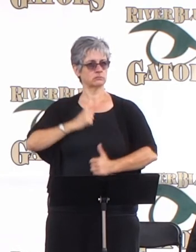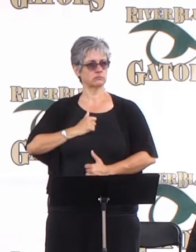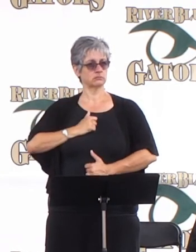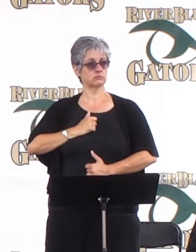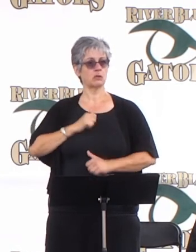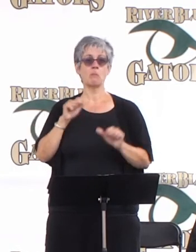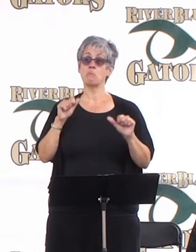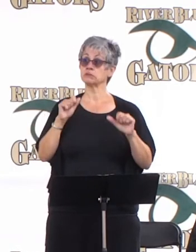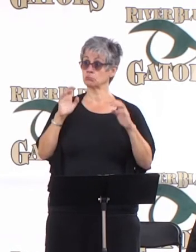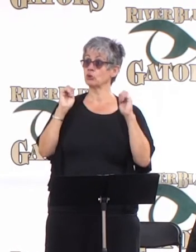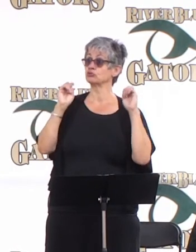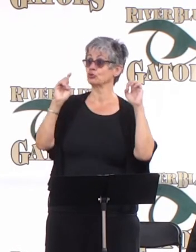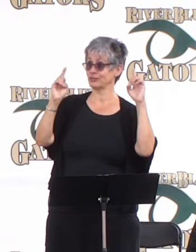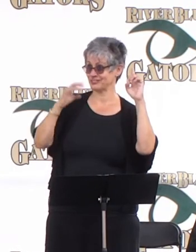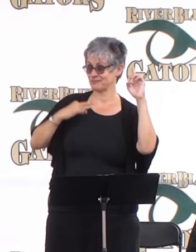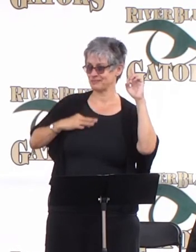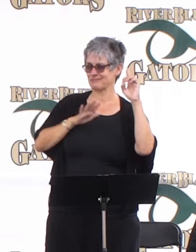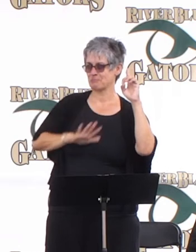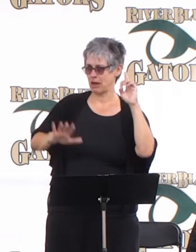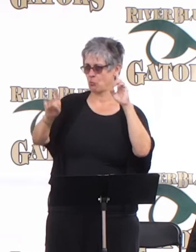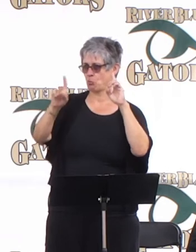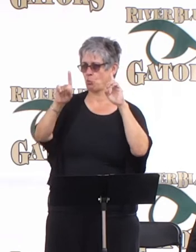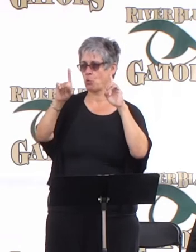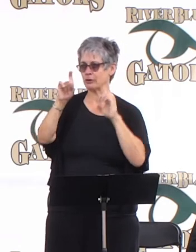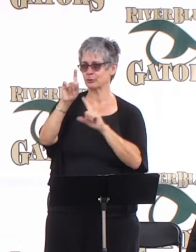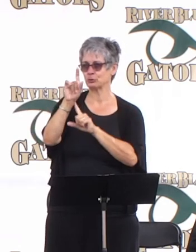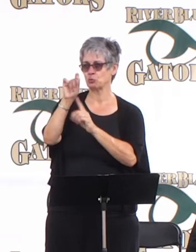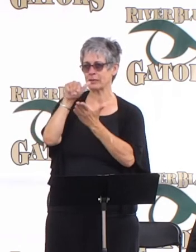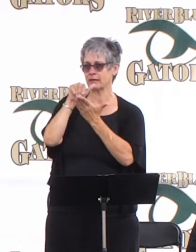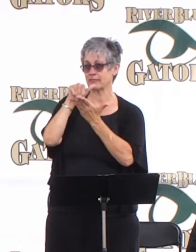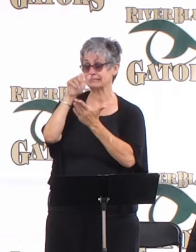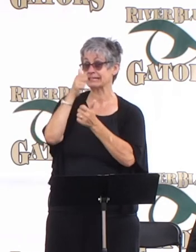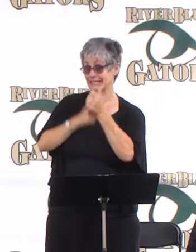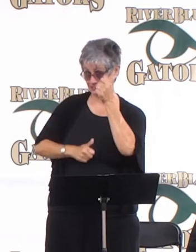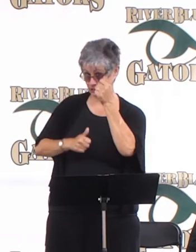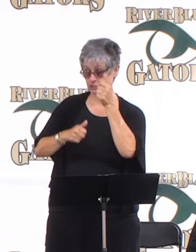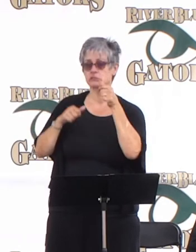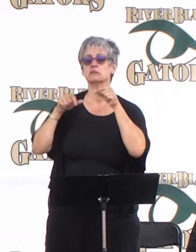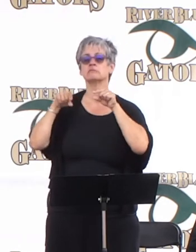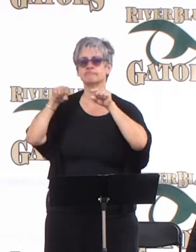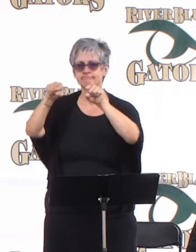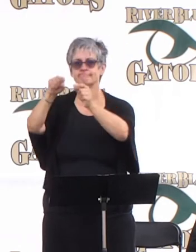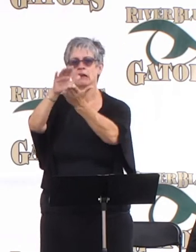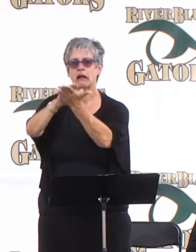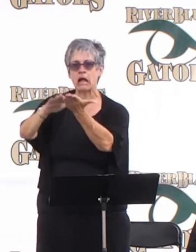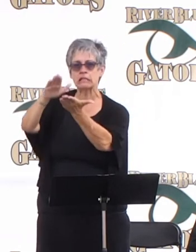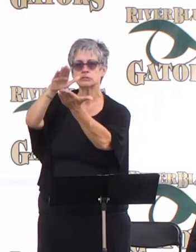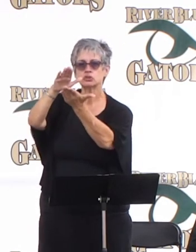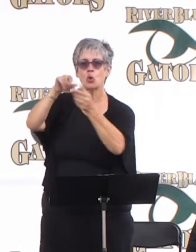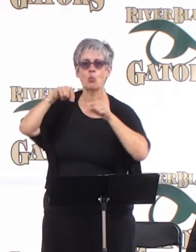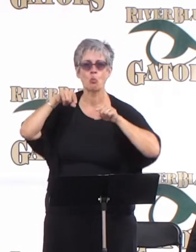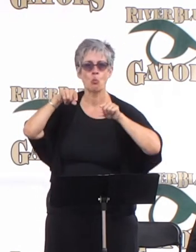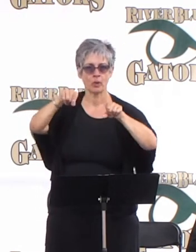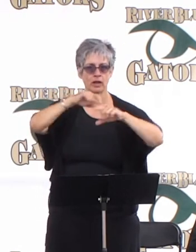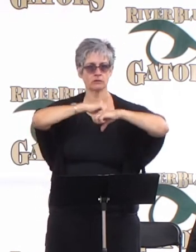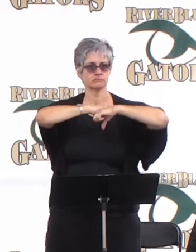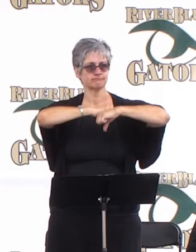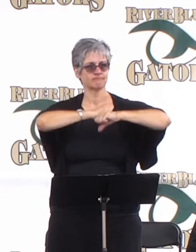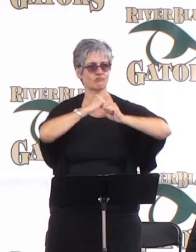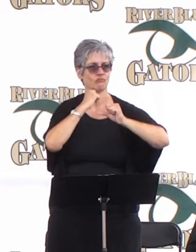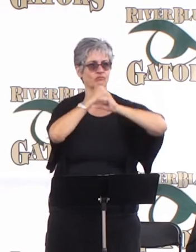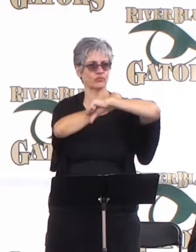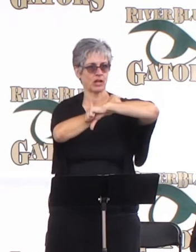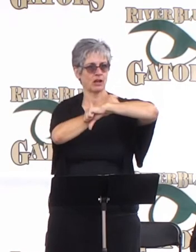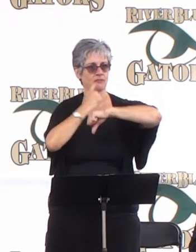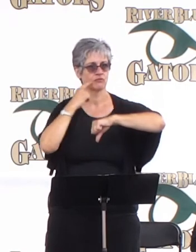benefits around $120,000 each while completing a college degree and defending our freedom home and abroad. Thank you for your